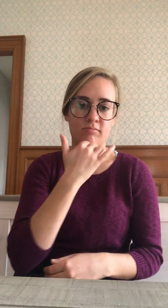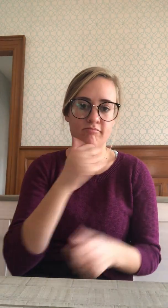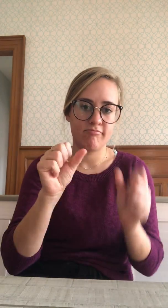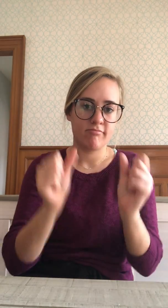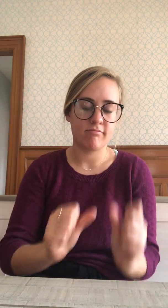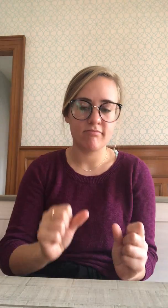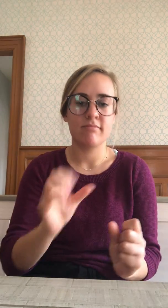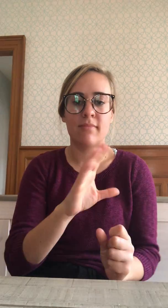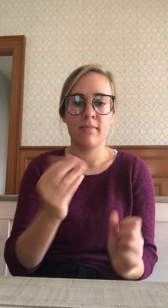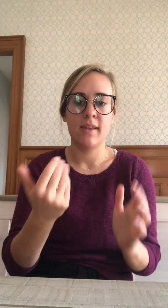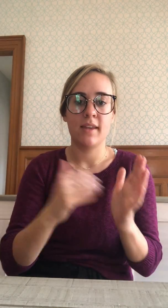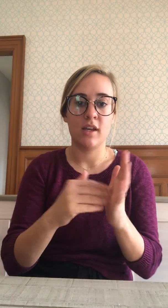would be multiple surgeries.